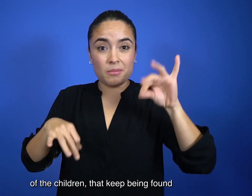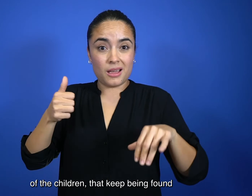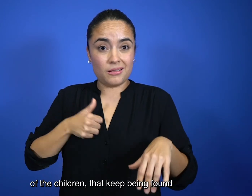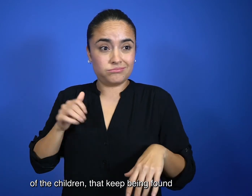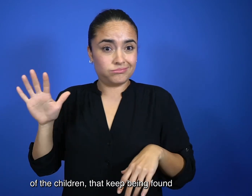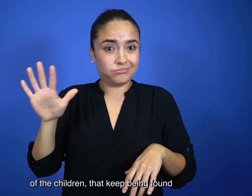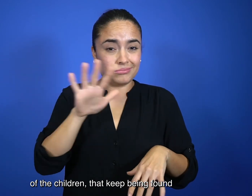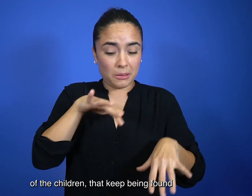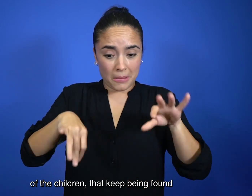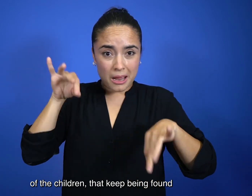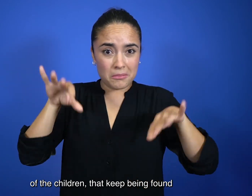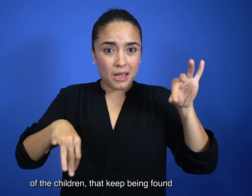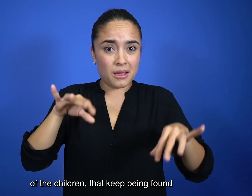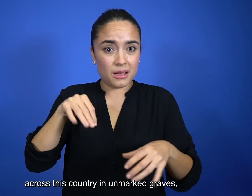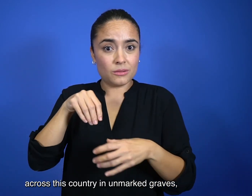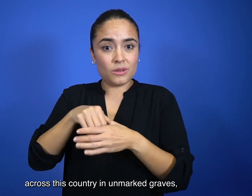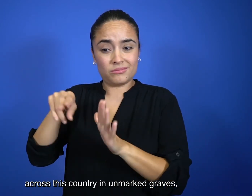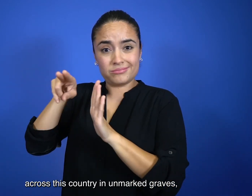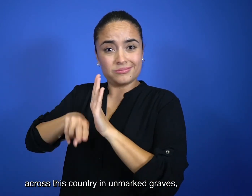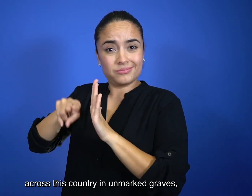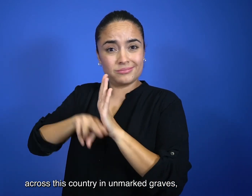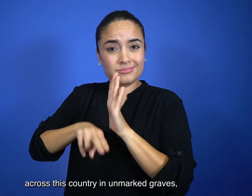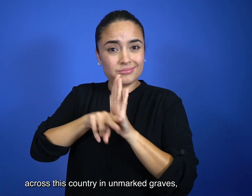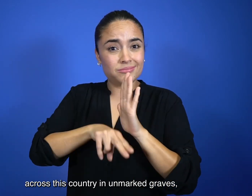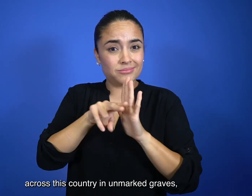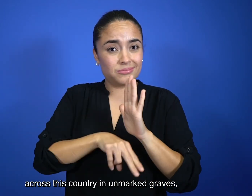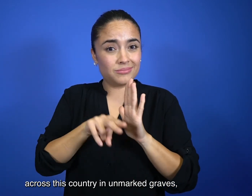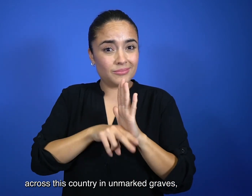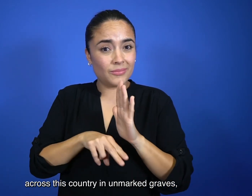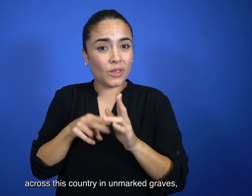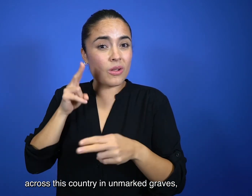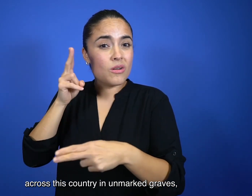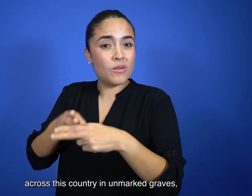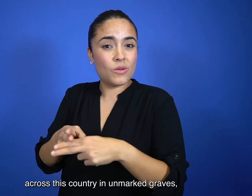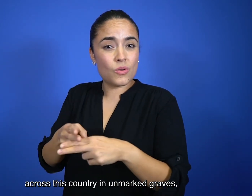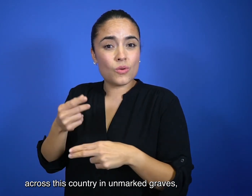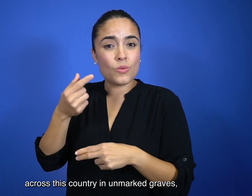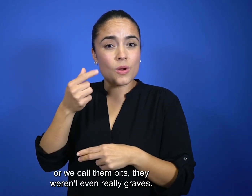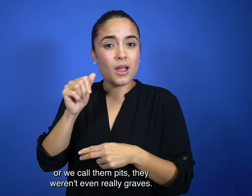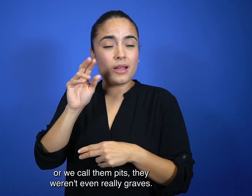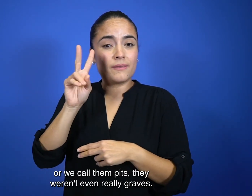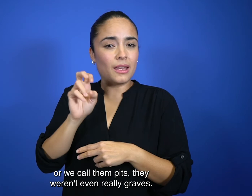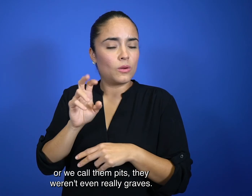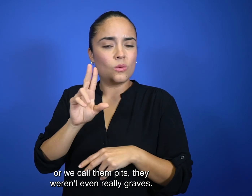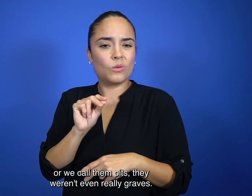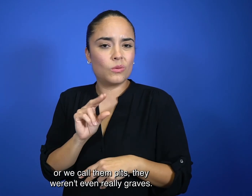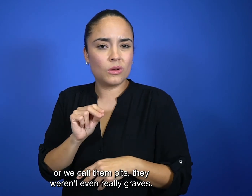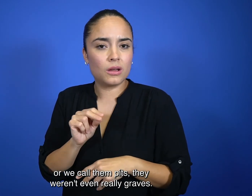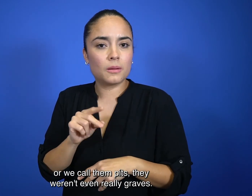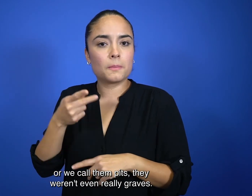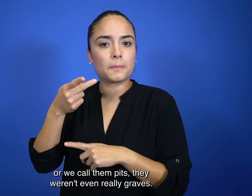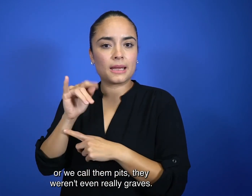that keep being found across this country in unmarked graves, or we call them pits. They weren't even really